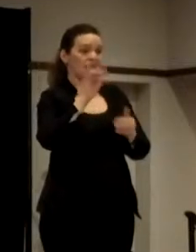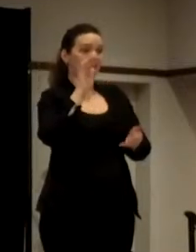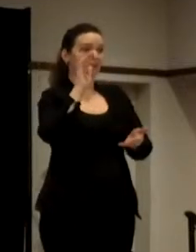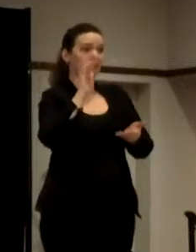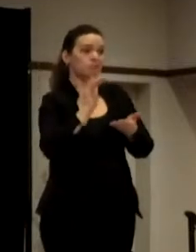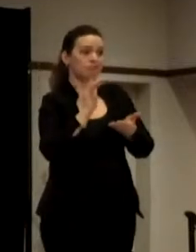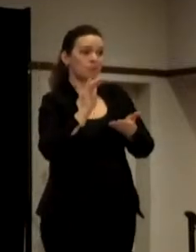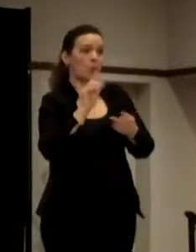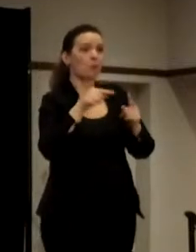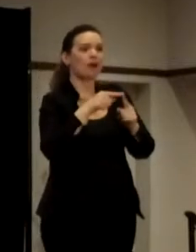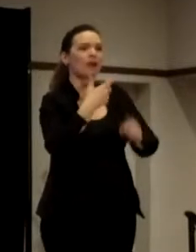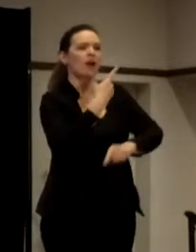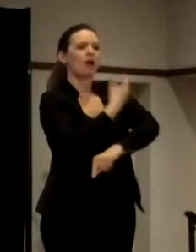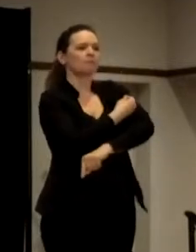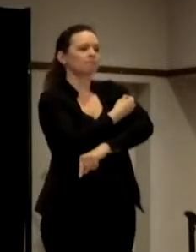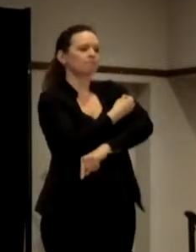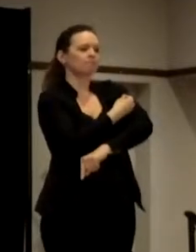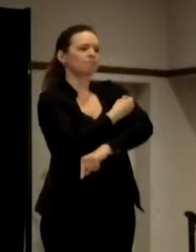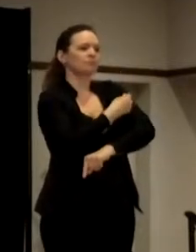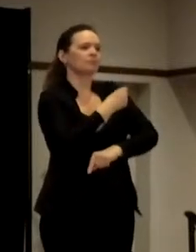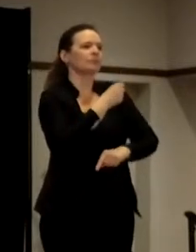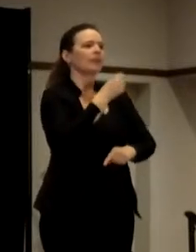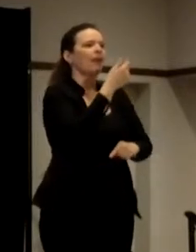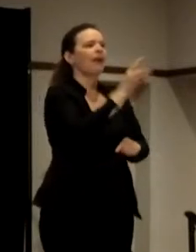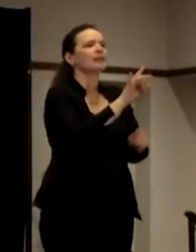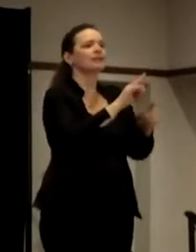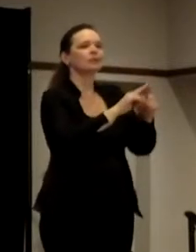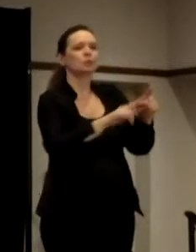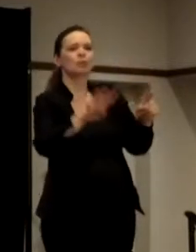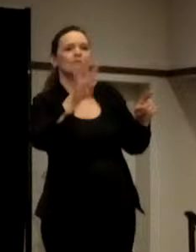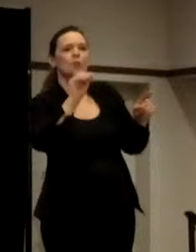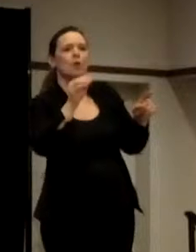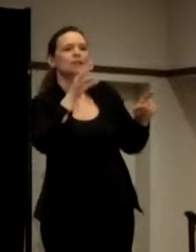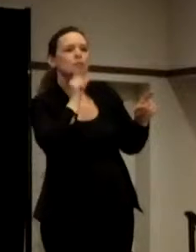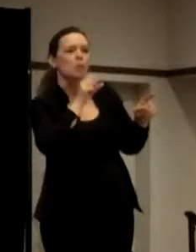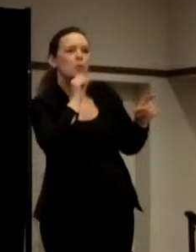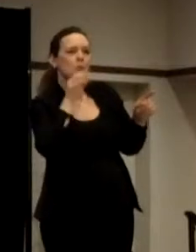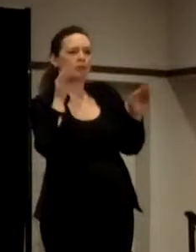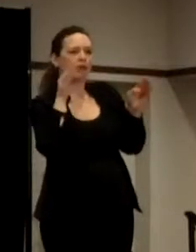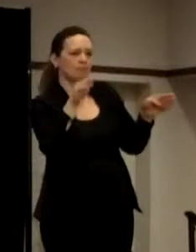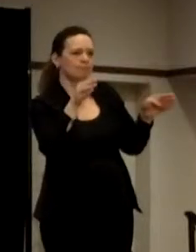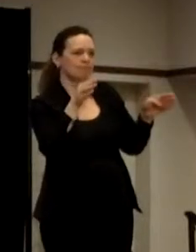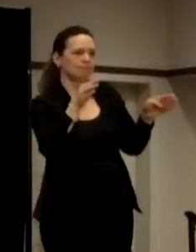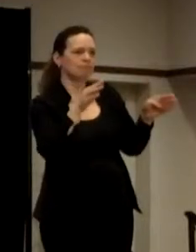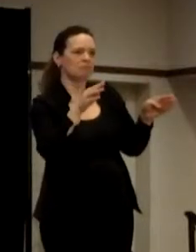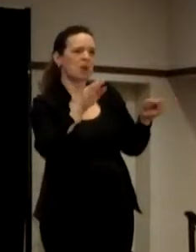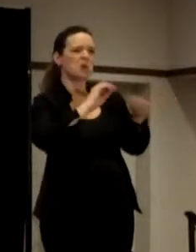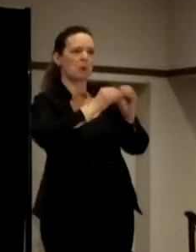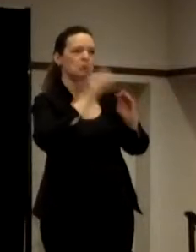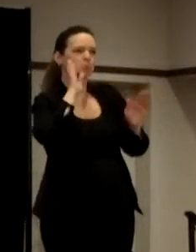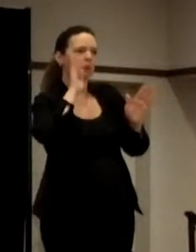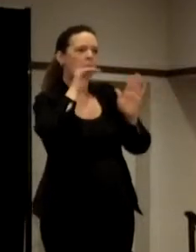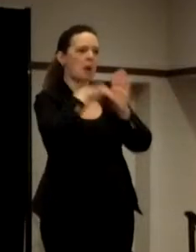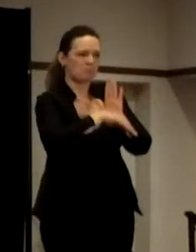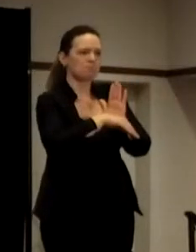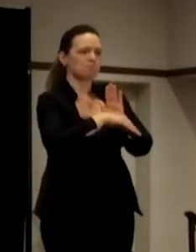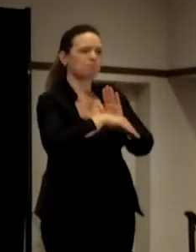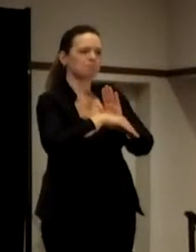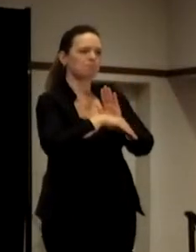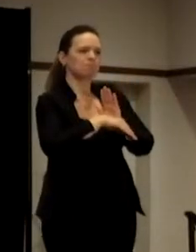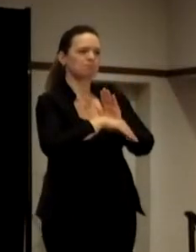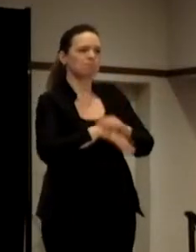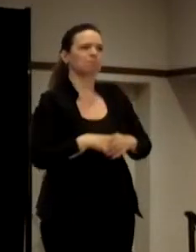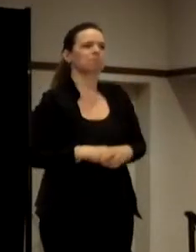then once you vaccinate those demographics, I think our data will get a lot better because that's kind of where we're seeing the cases.